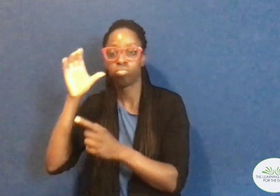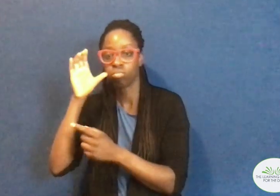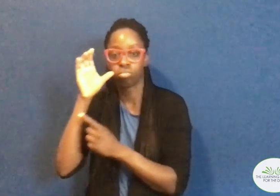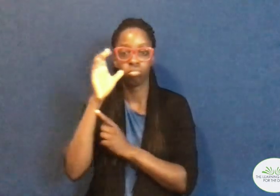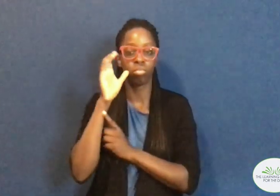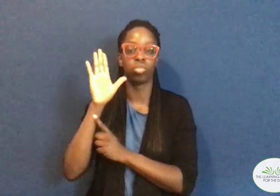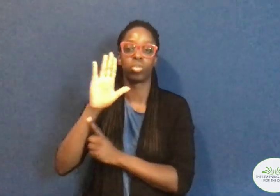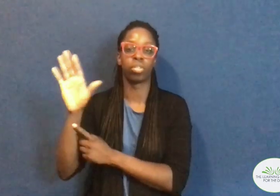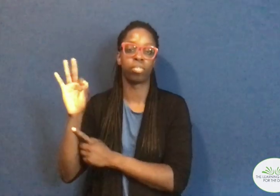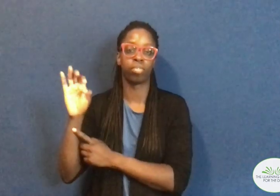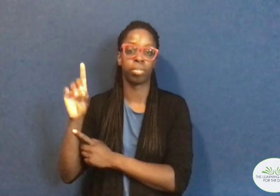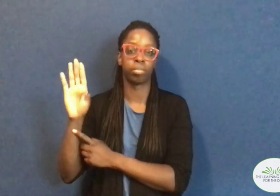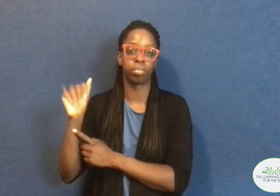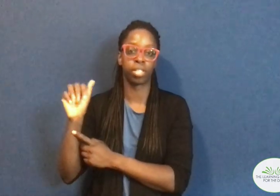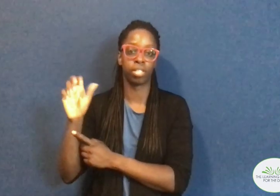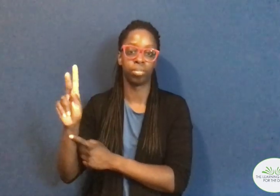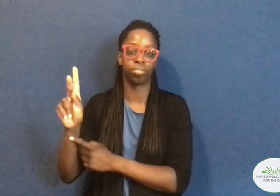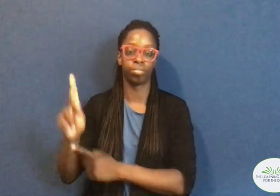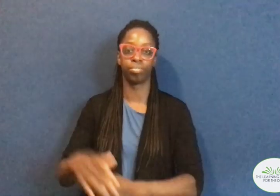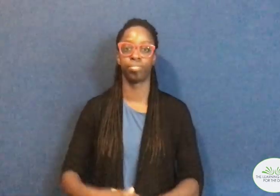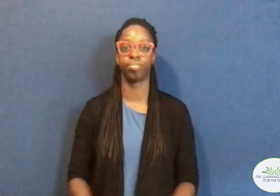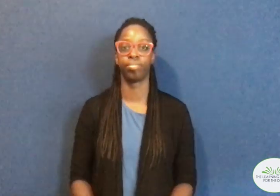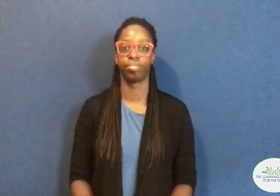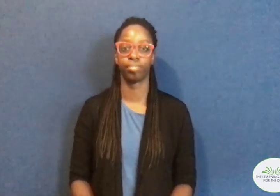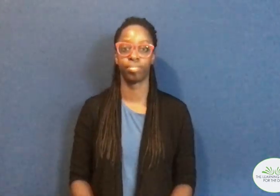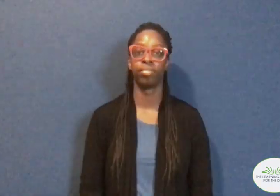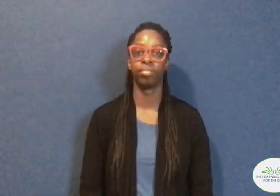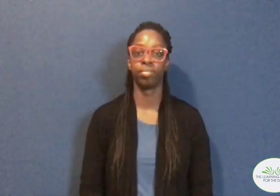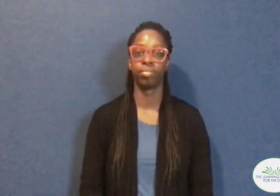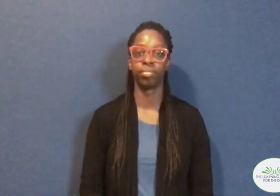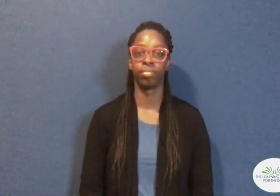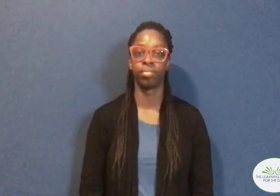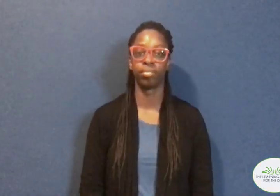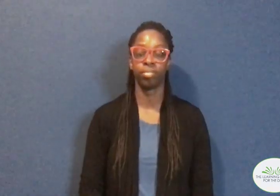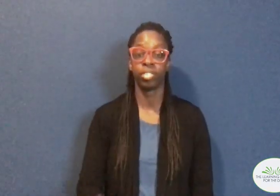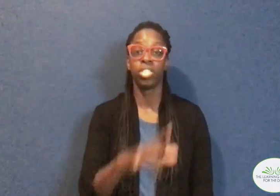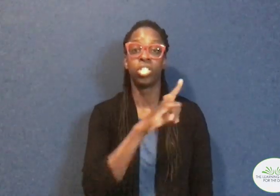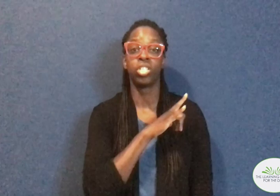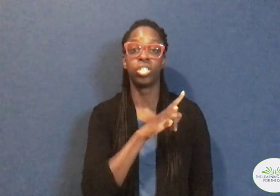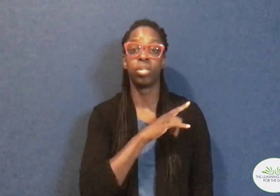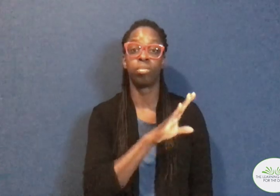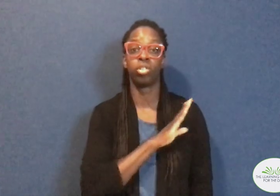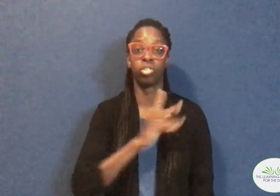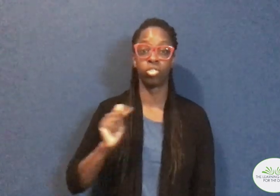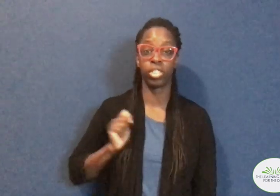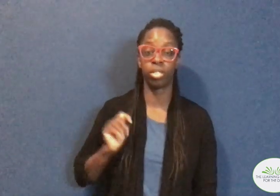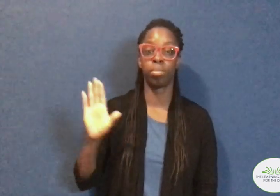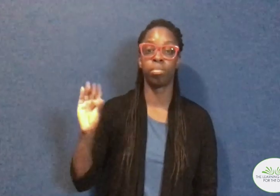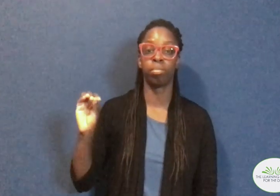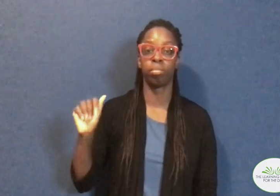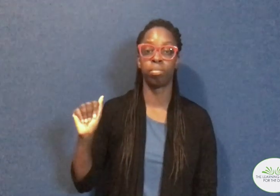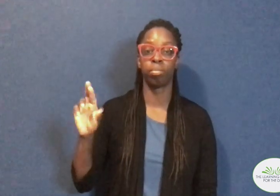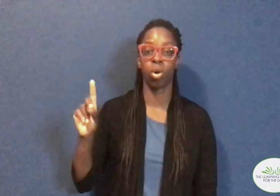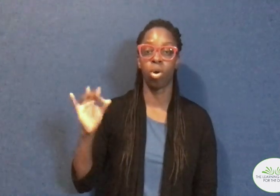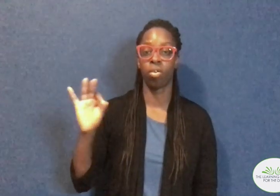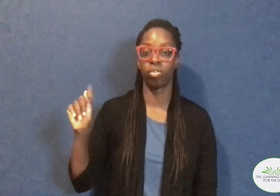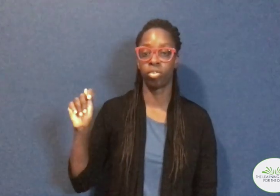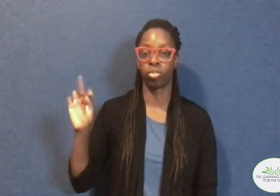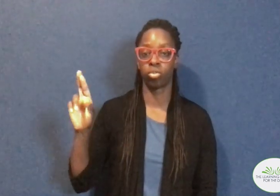BIPOC to seek feedback in a direct line of communication between staff of color and administration. The Board of